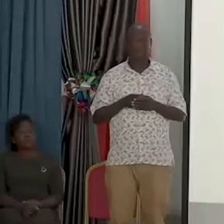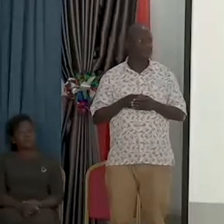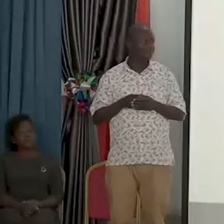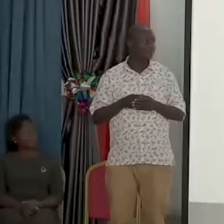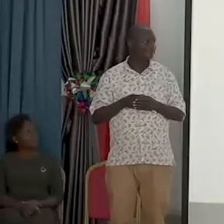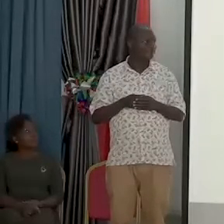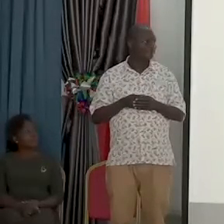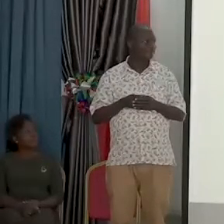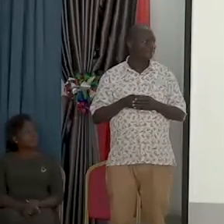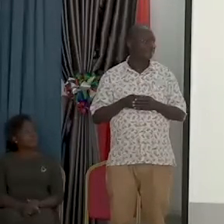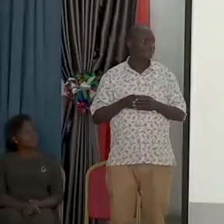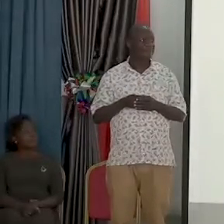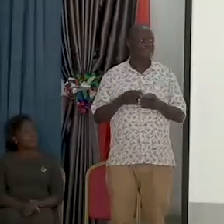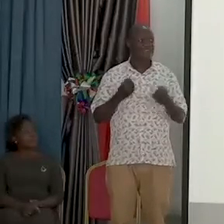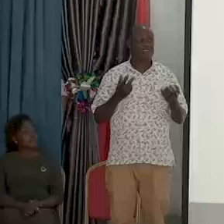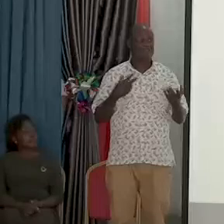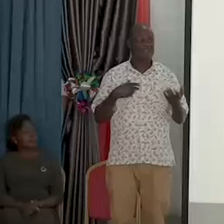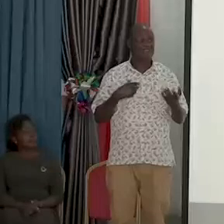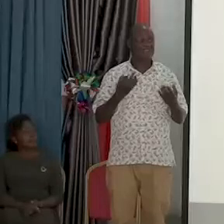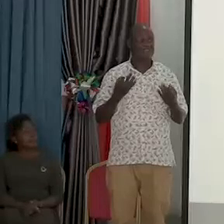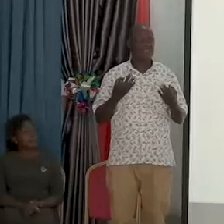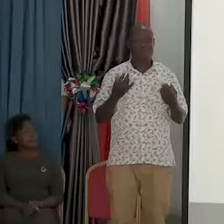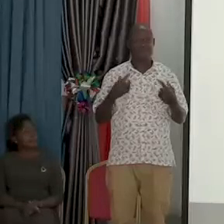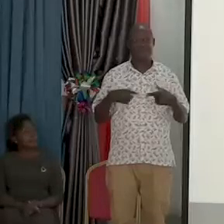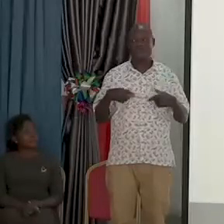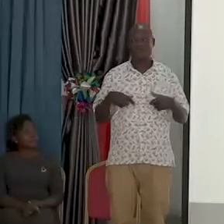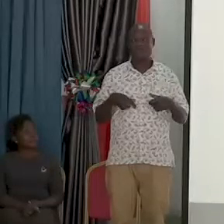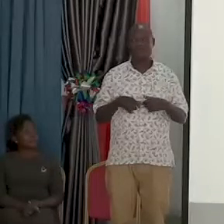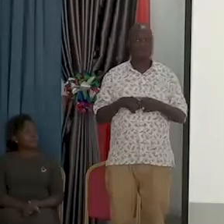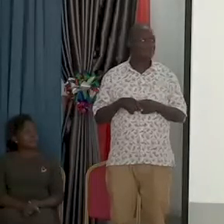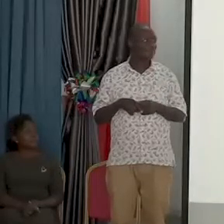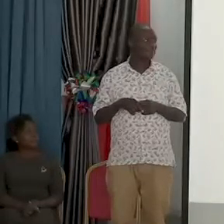How many of you just have 3 people?